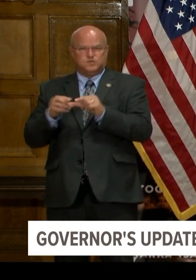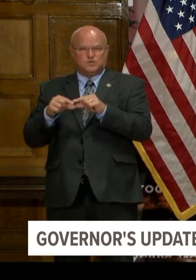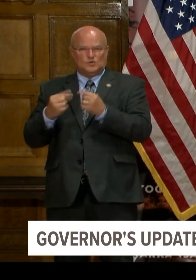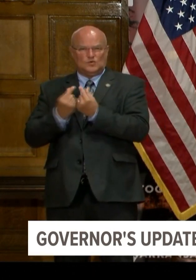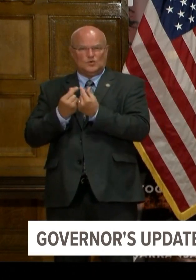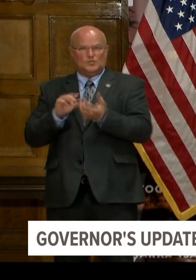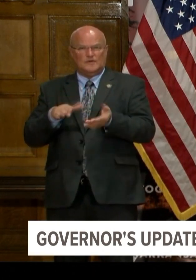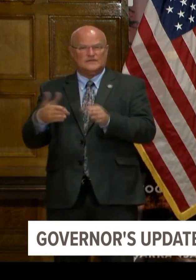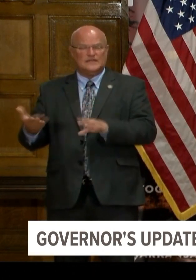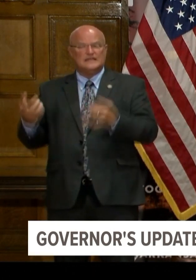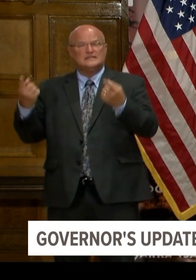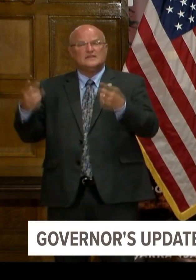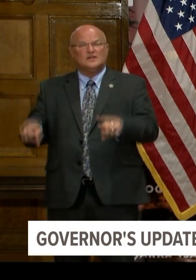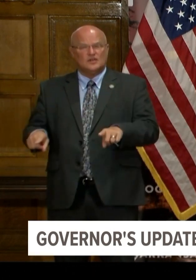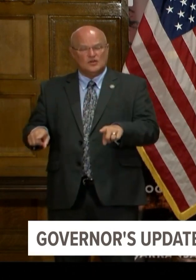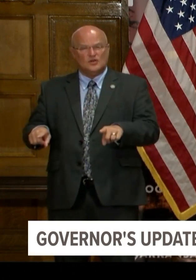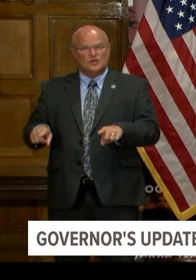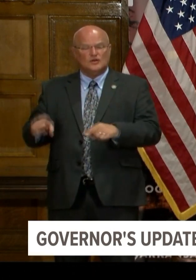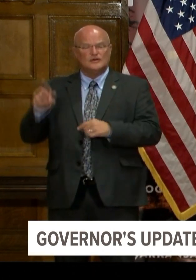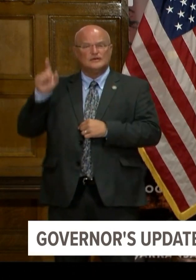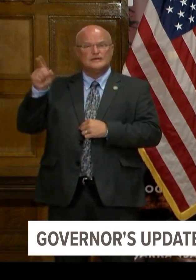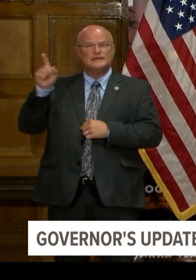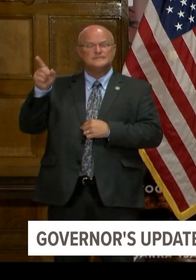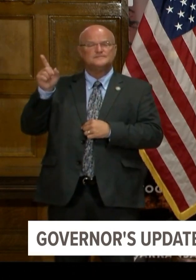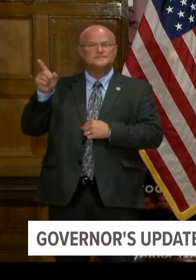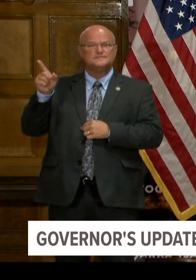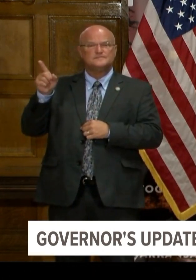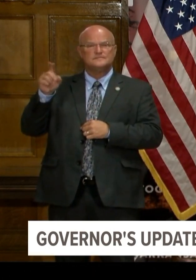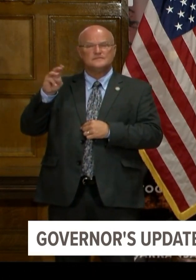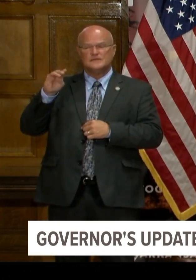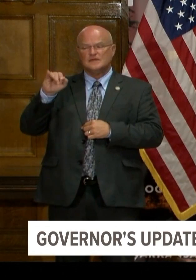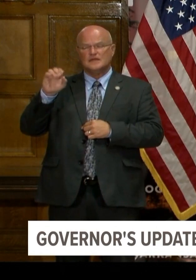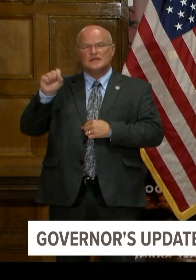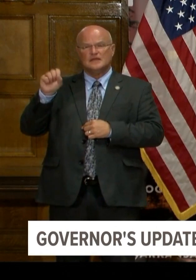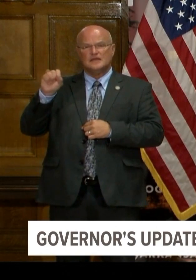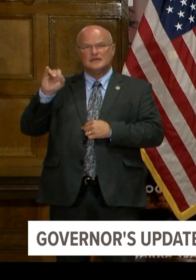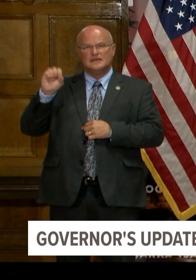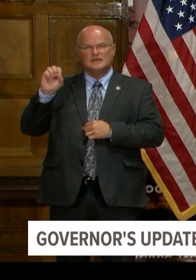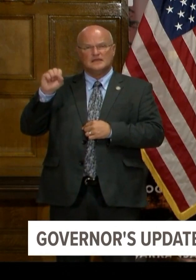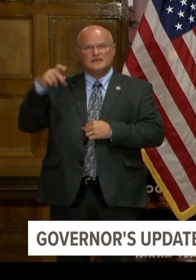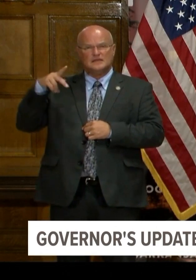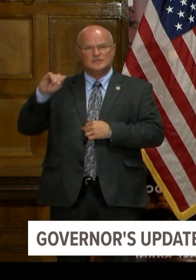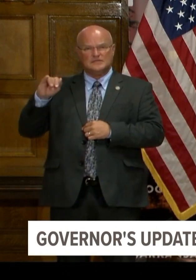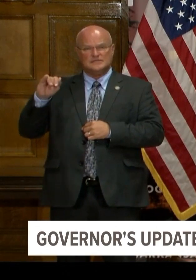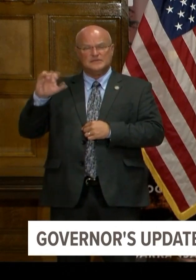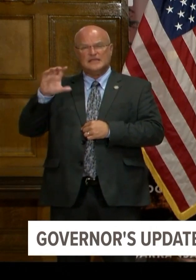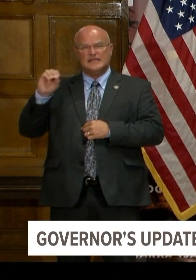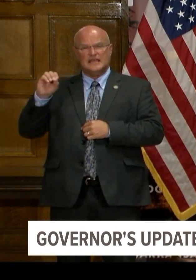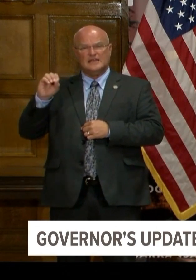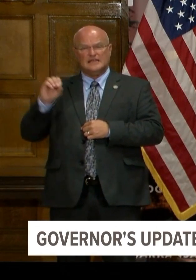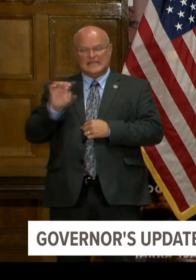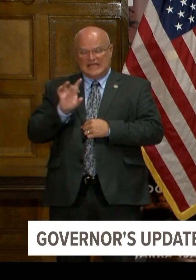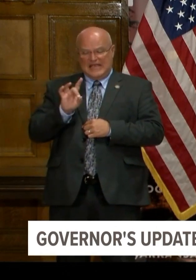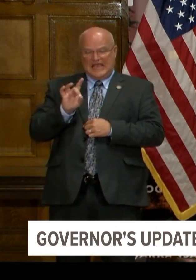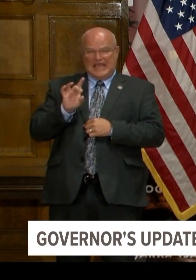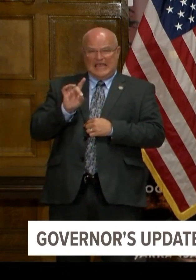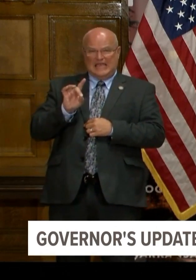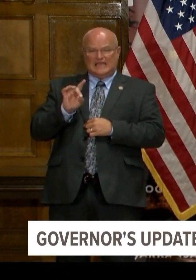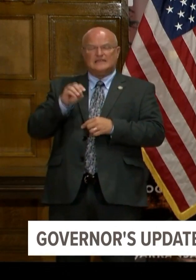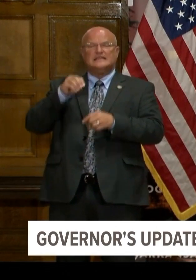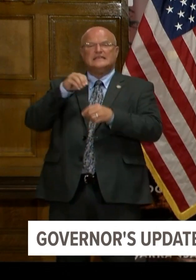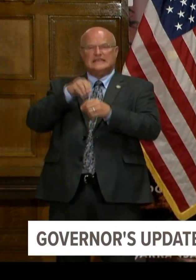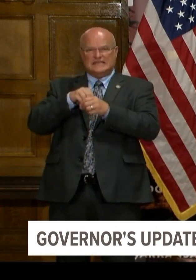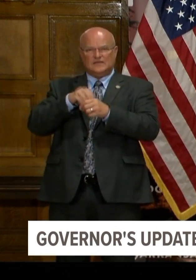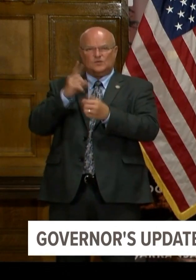of deaths that occurred in Mississippi County. 8 of the 9 deaths in nursing homes